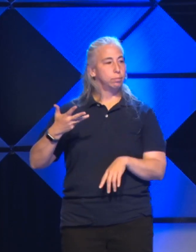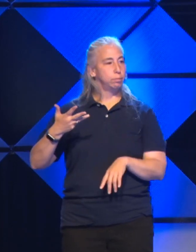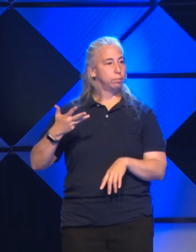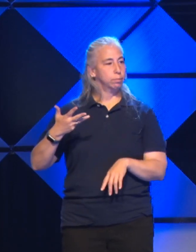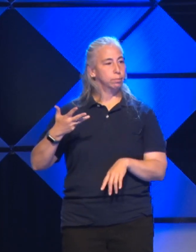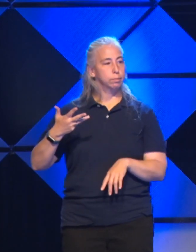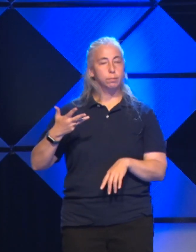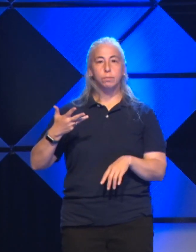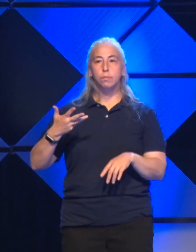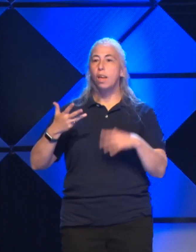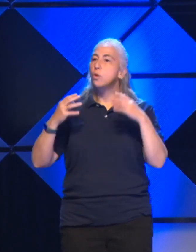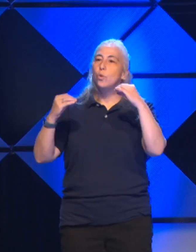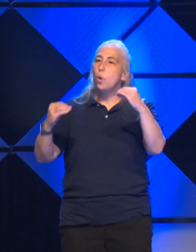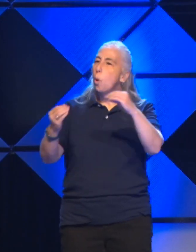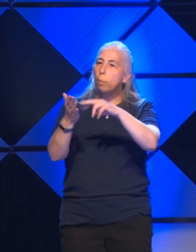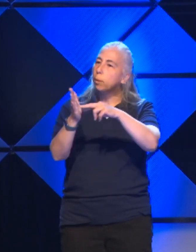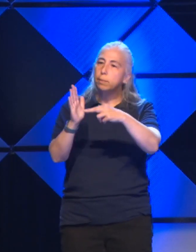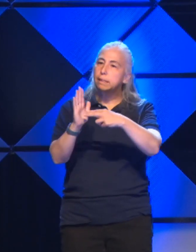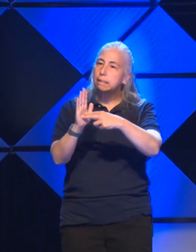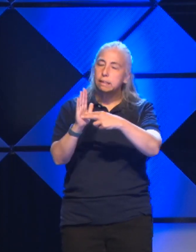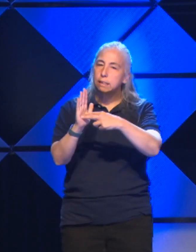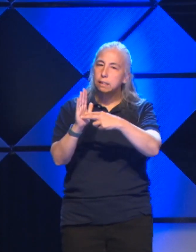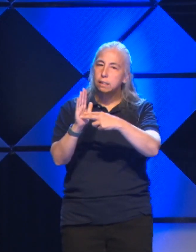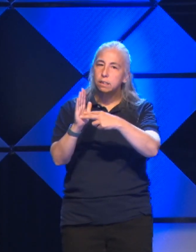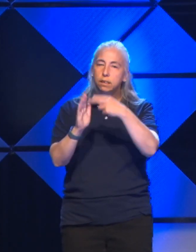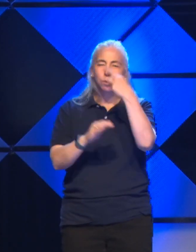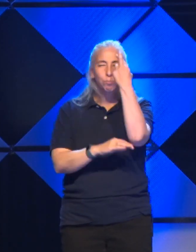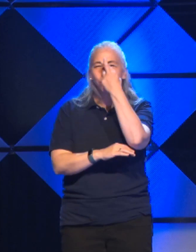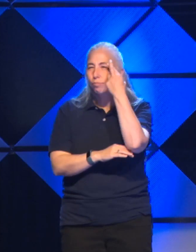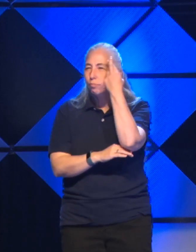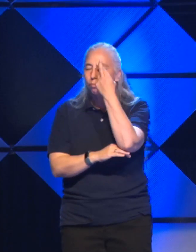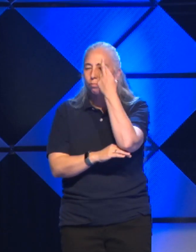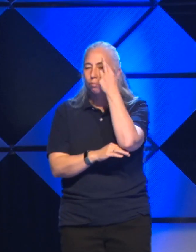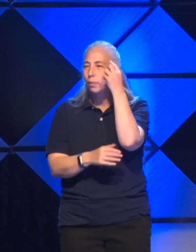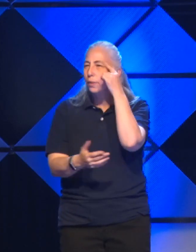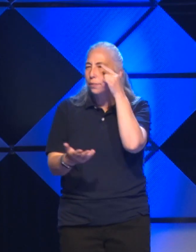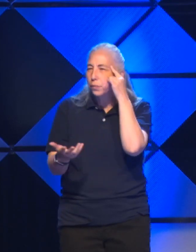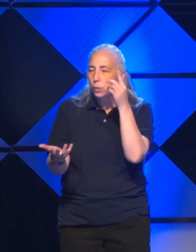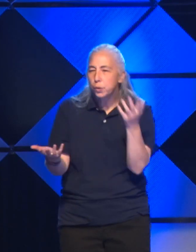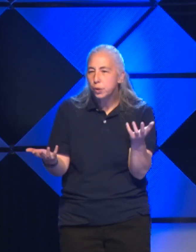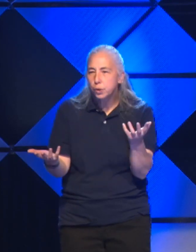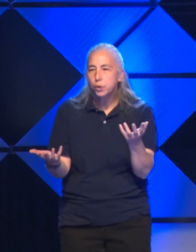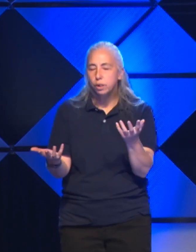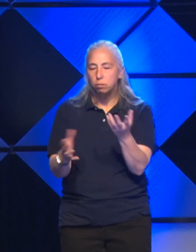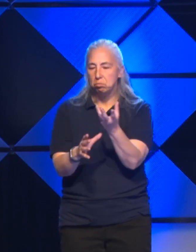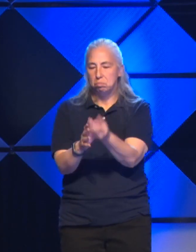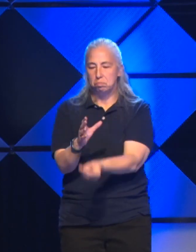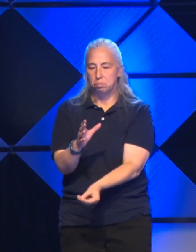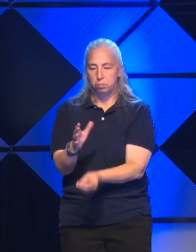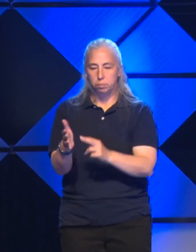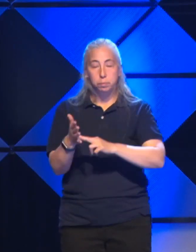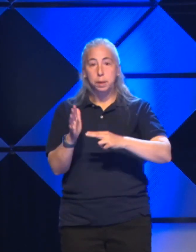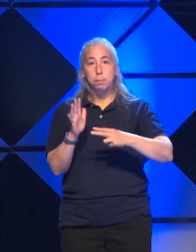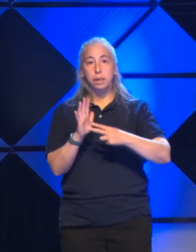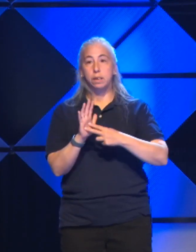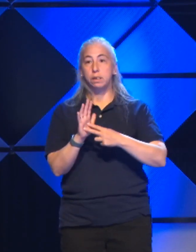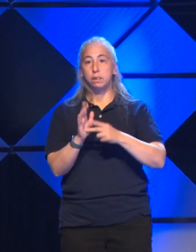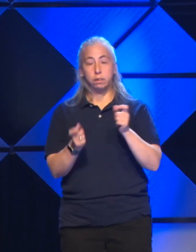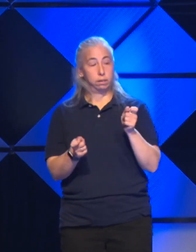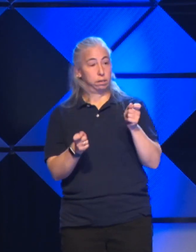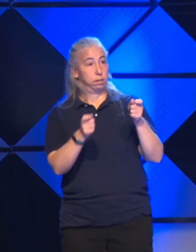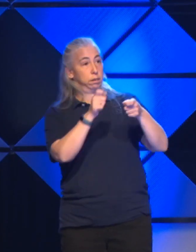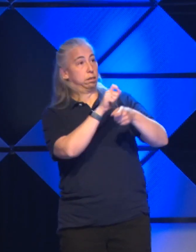This lack of purpose in our life leads to insanity